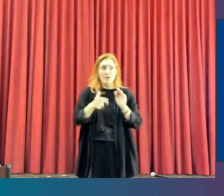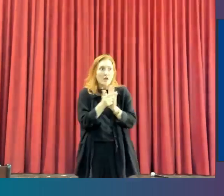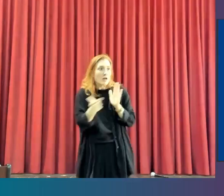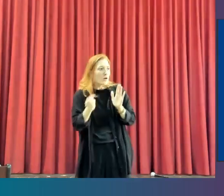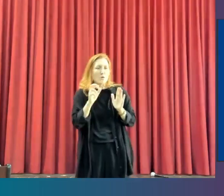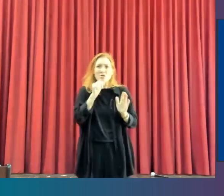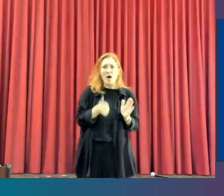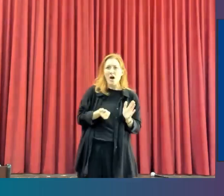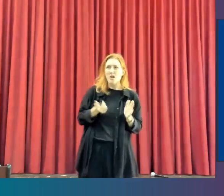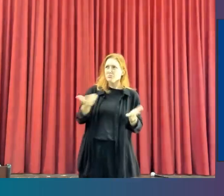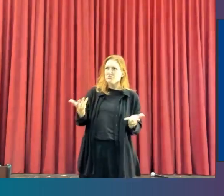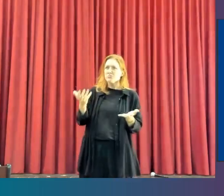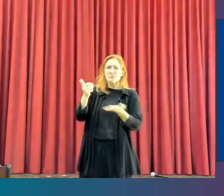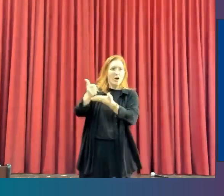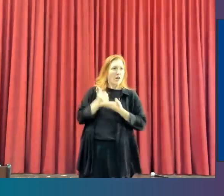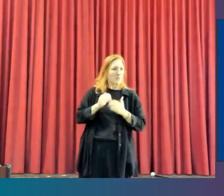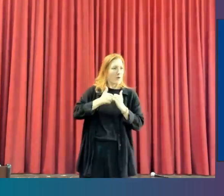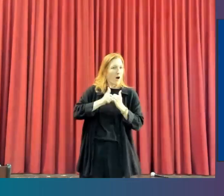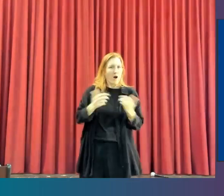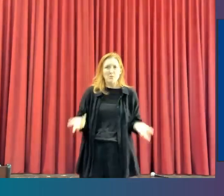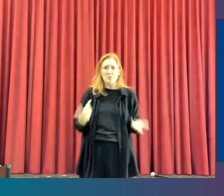So all of these